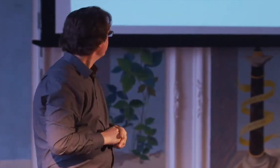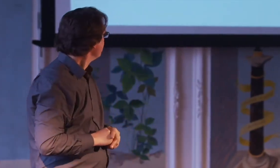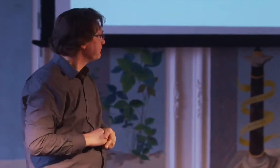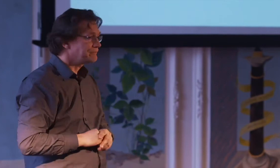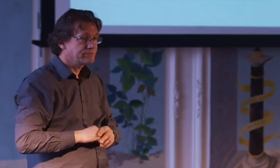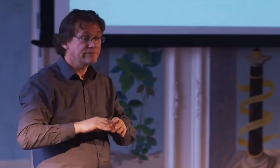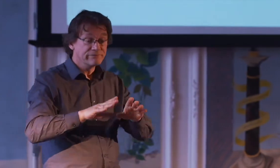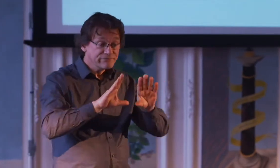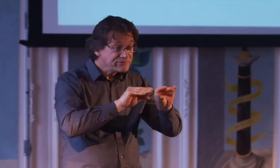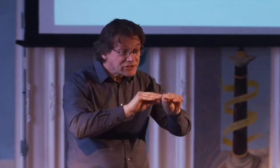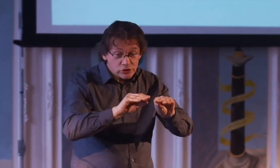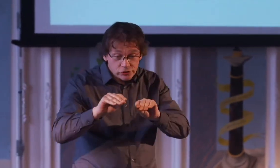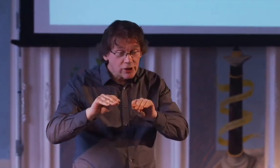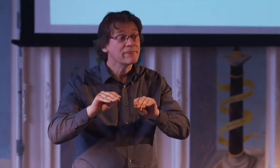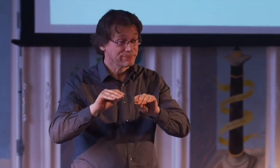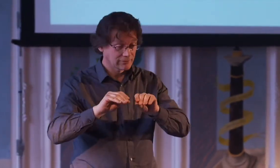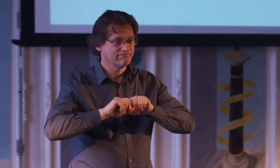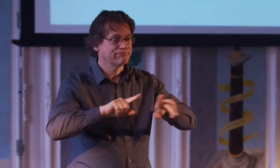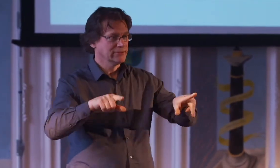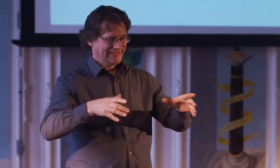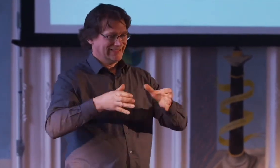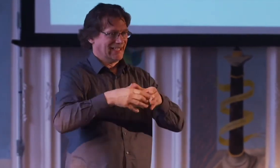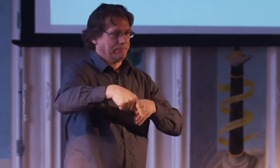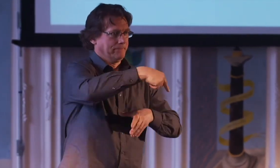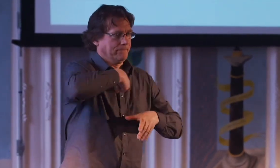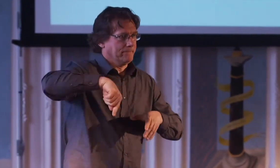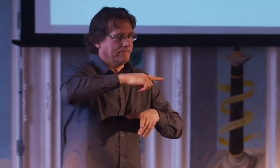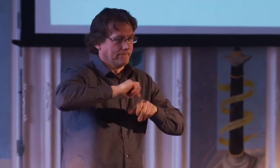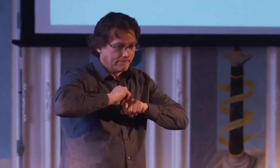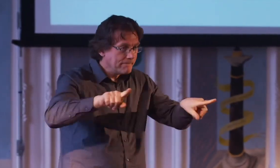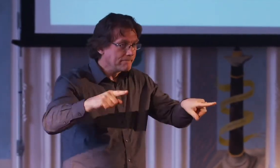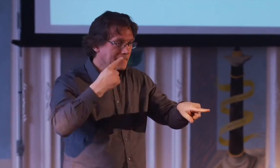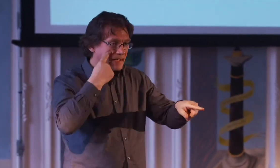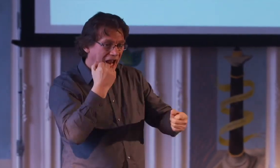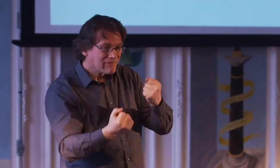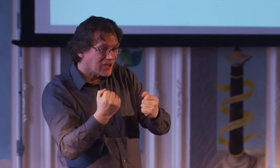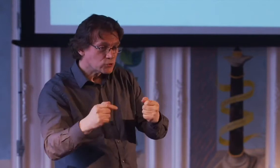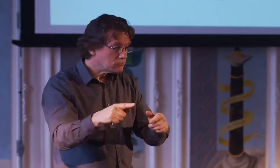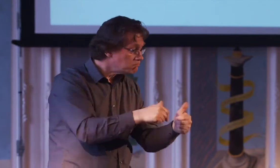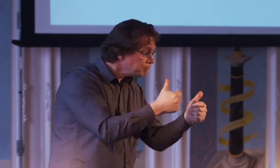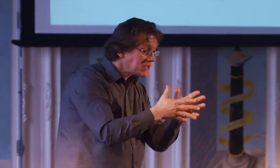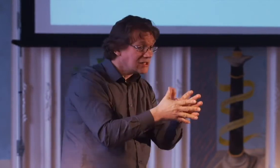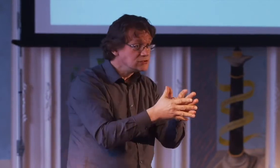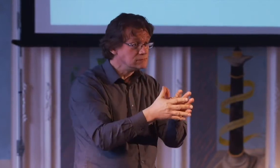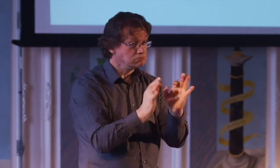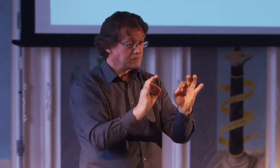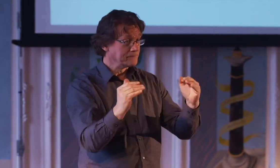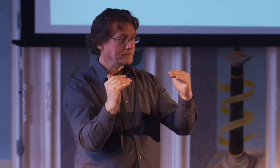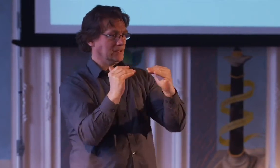and morphological links. And once the work is finished, we disseminate the films to